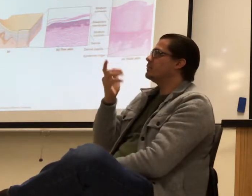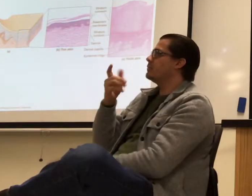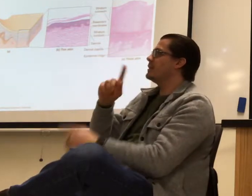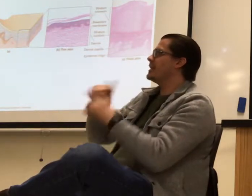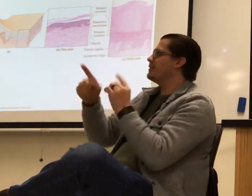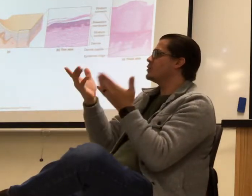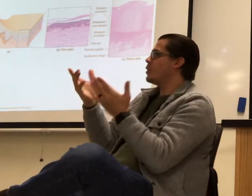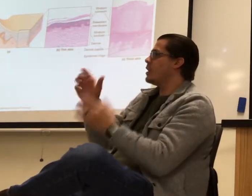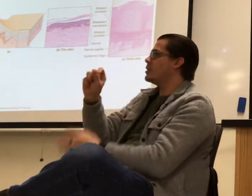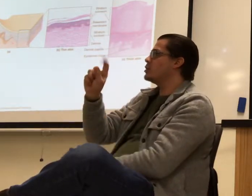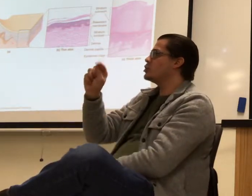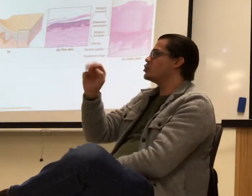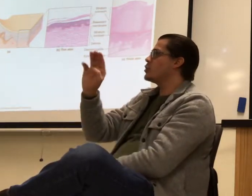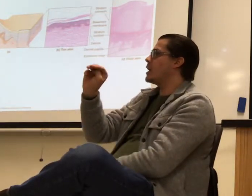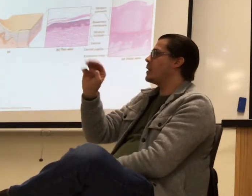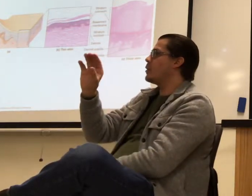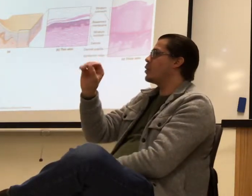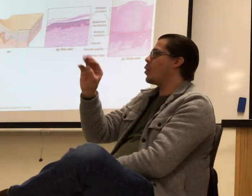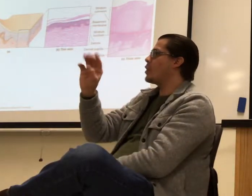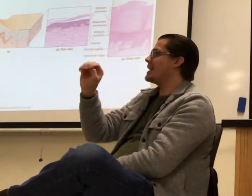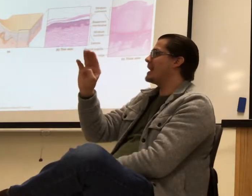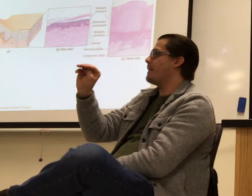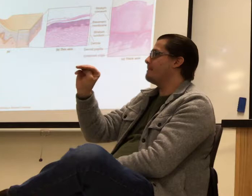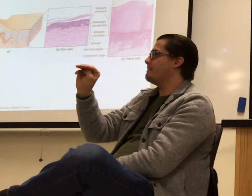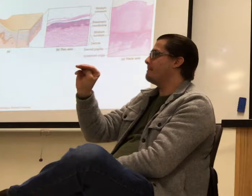stratum corneum. The stratum corneum,